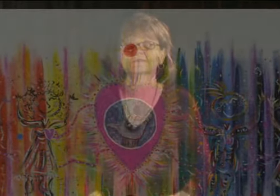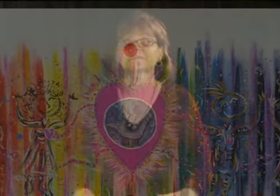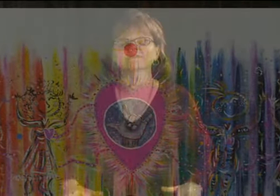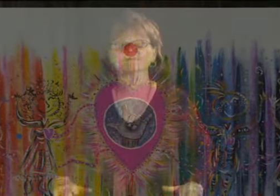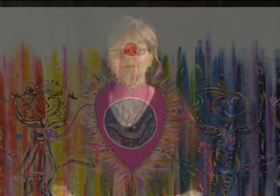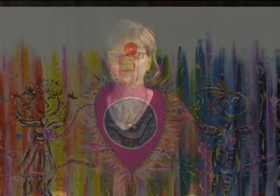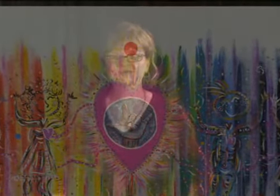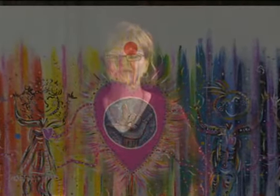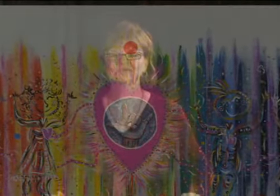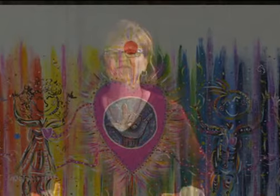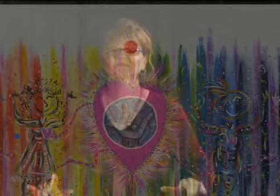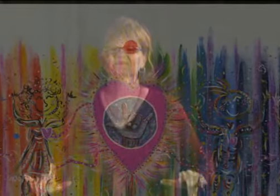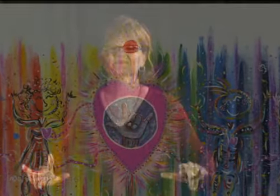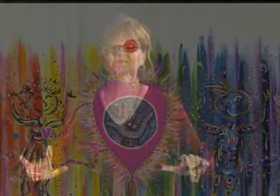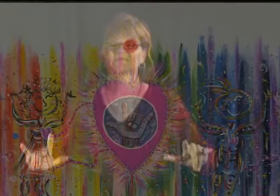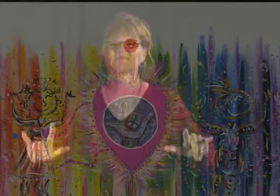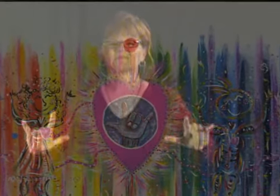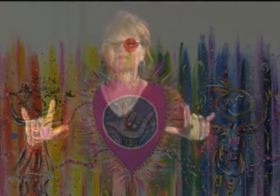heart.